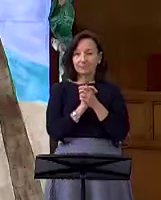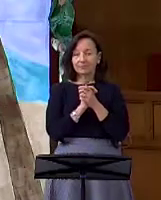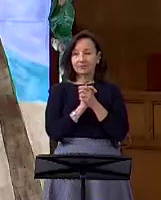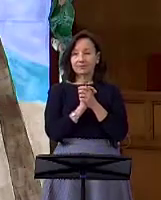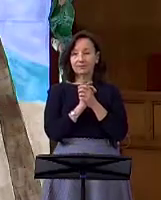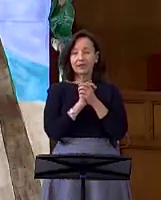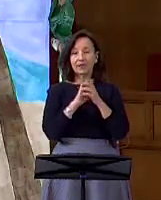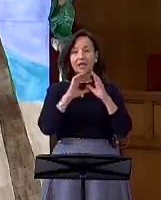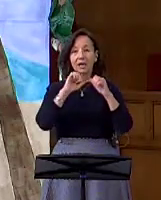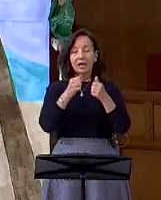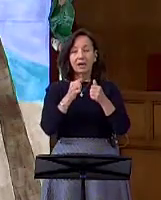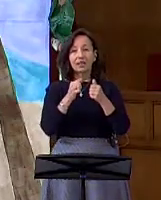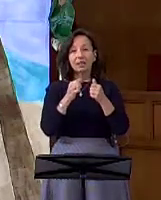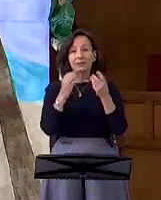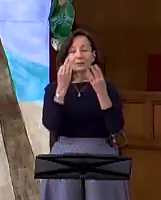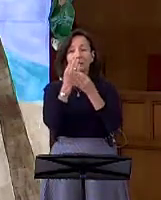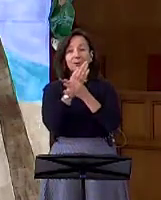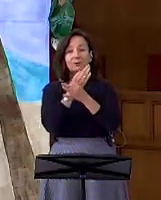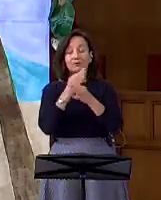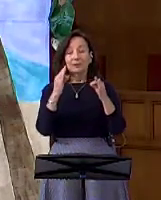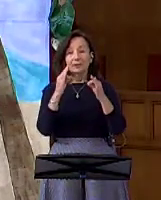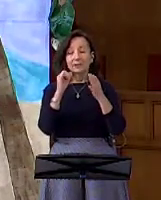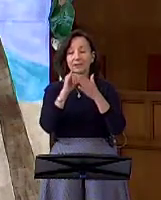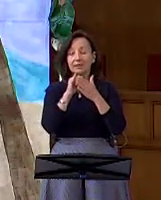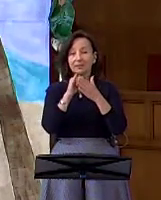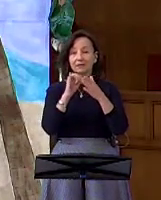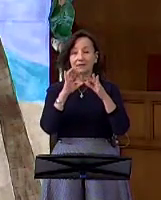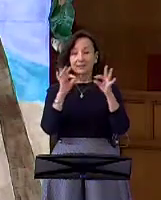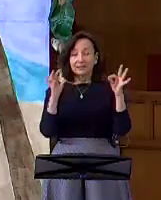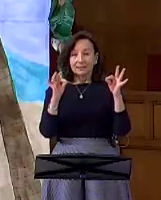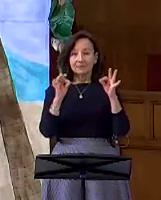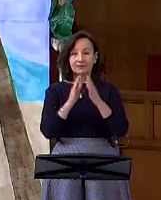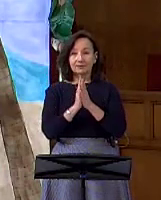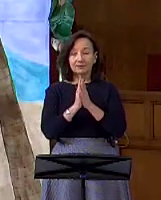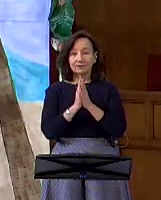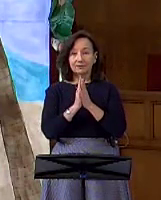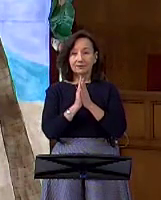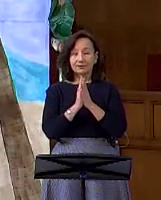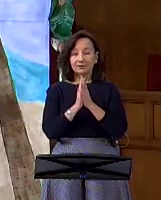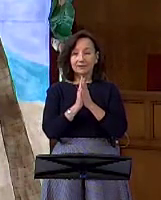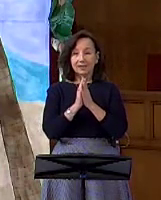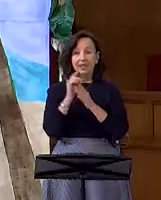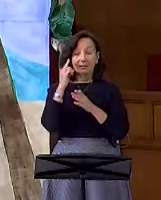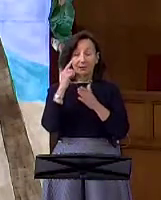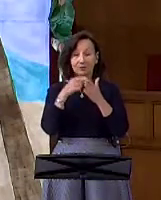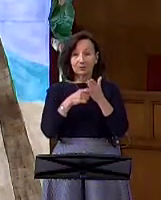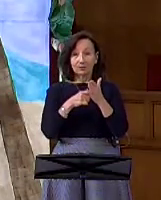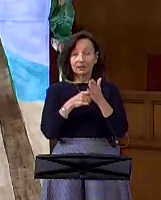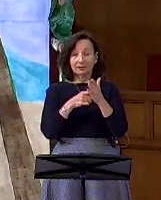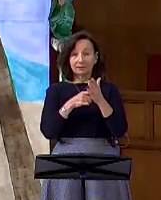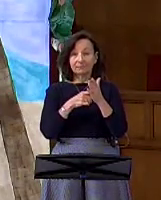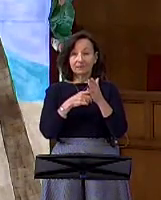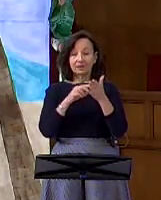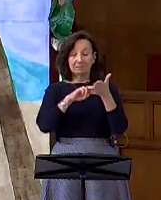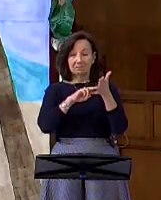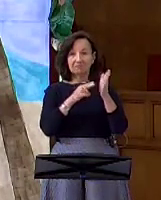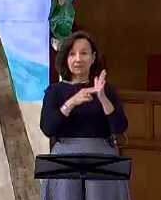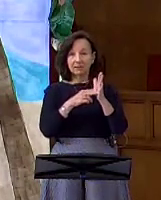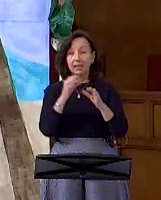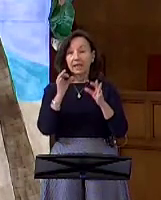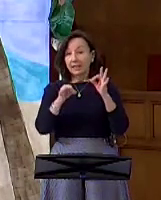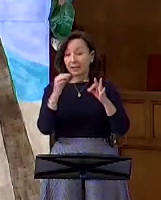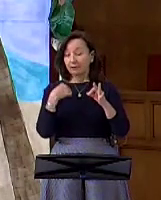How liberating is that statement? Listen to what he implies. If we